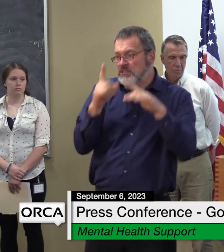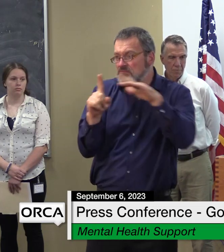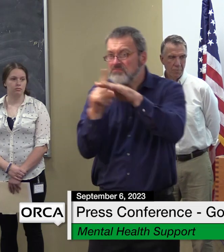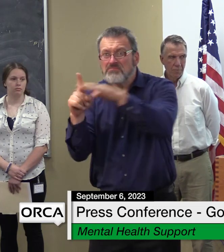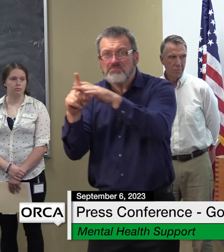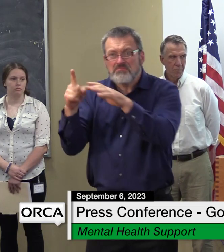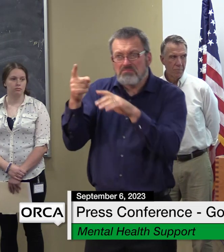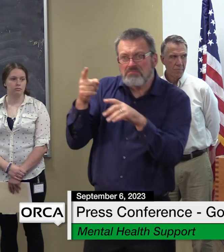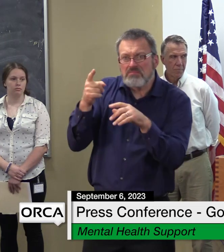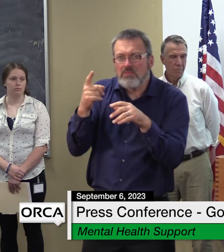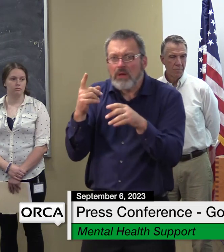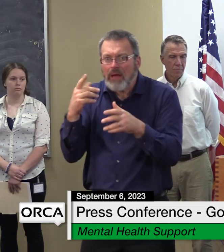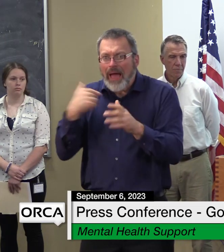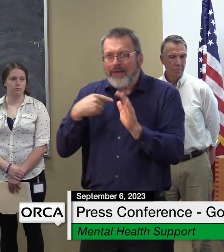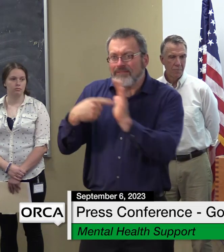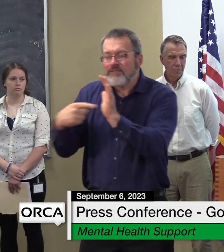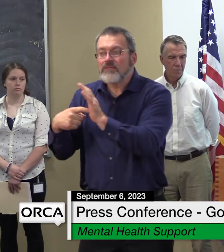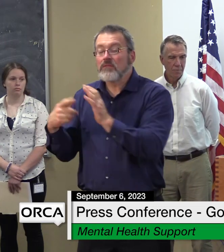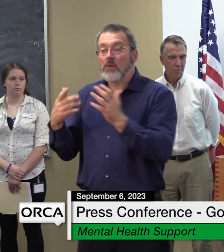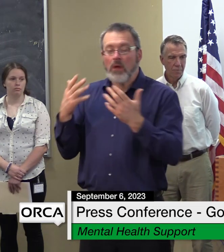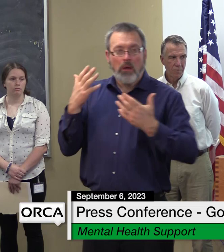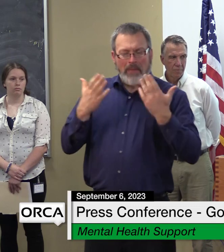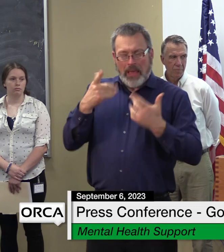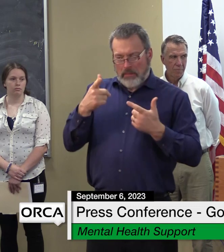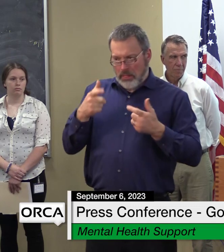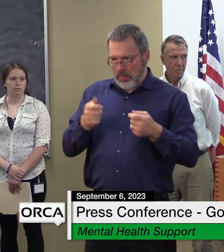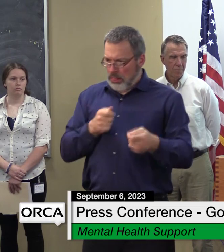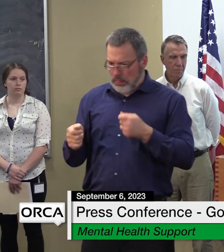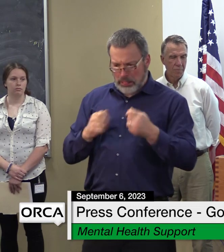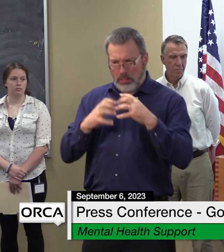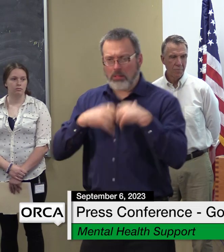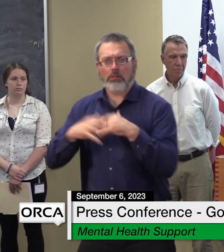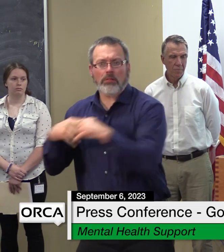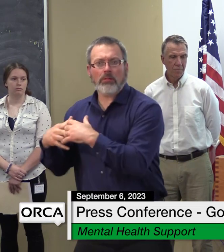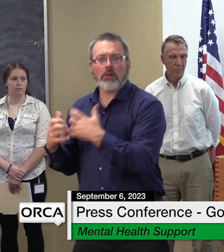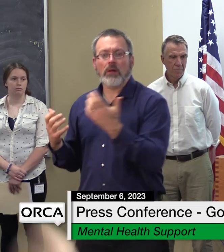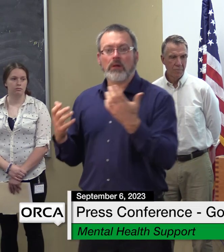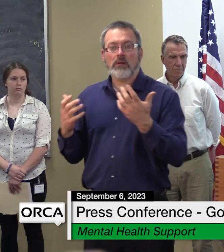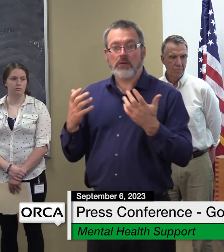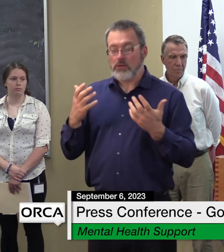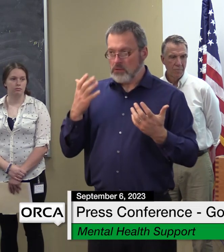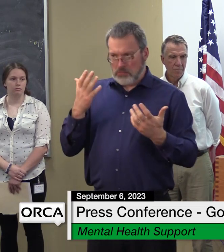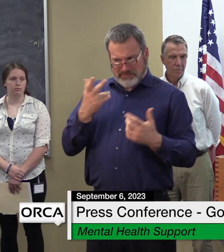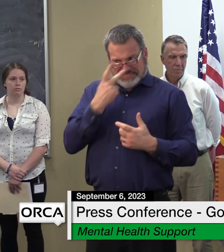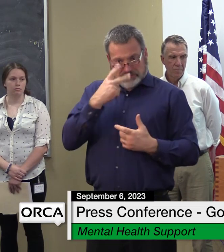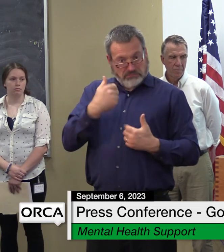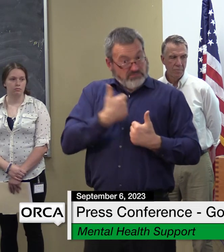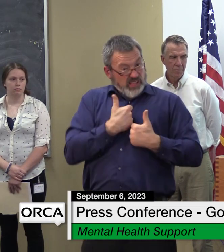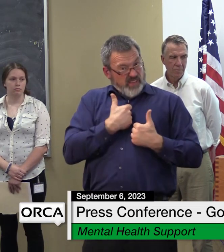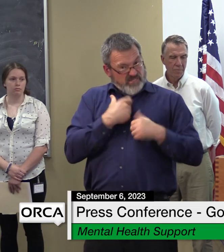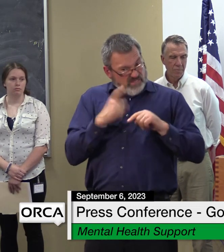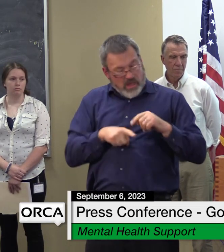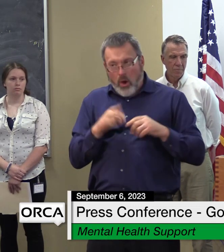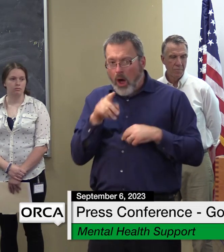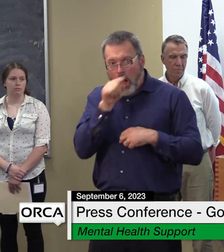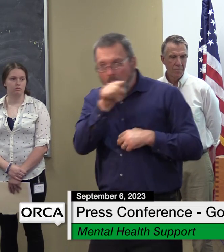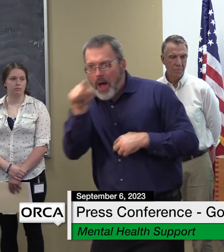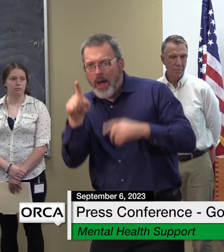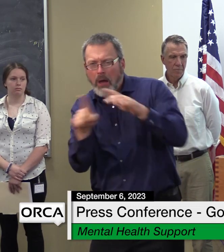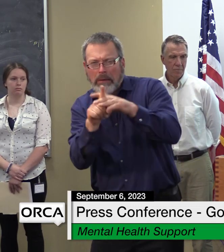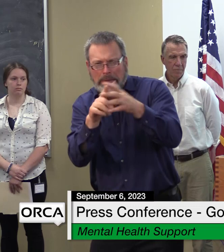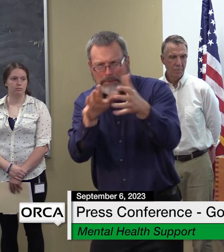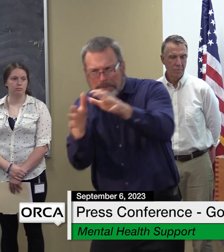reach out on behalf of ourselves or someone else. To unlock the full potential of these resources, we must